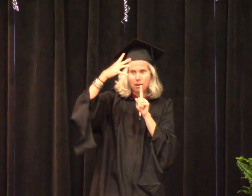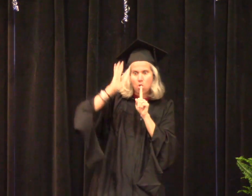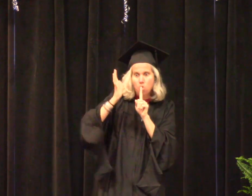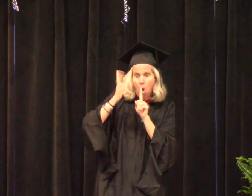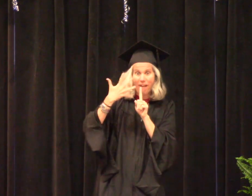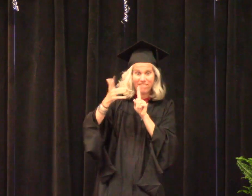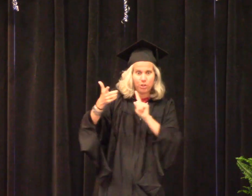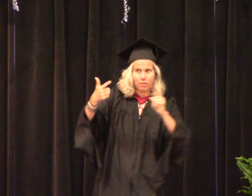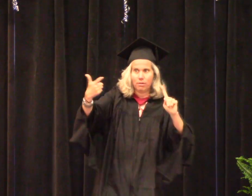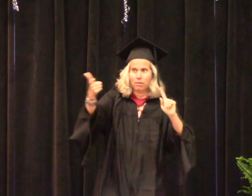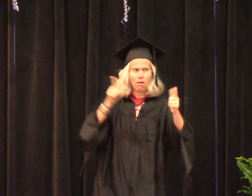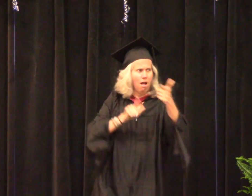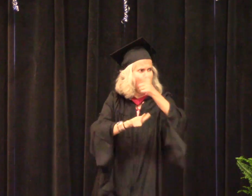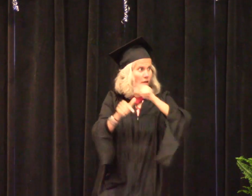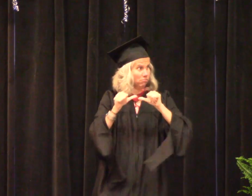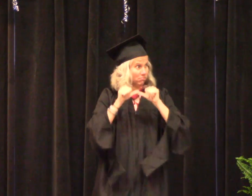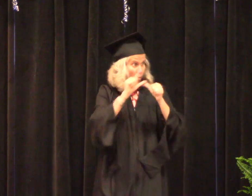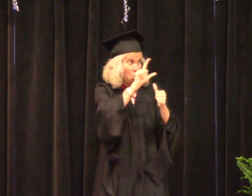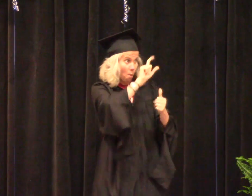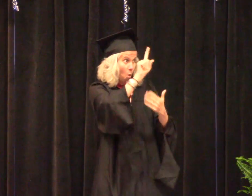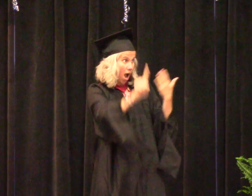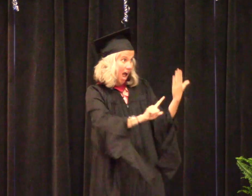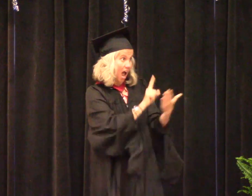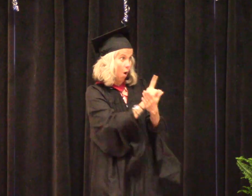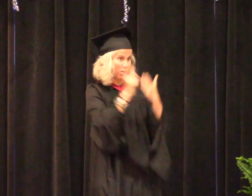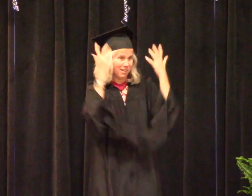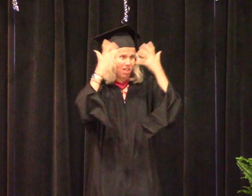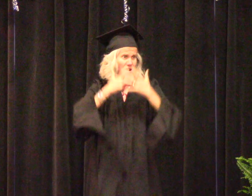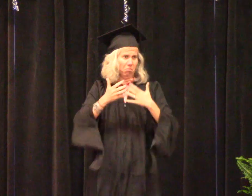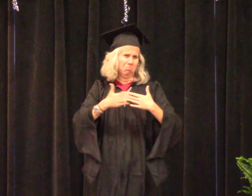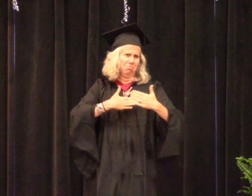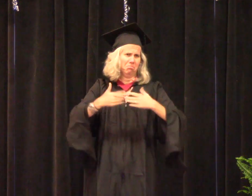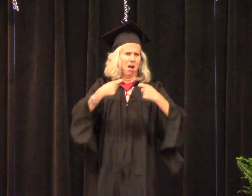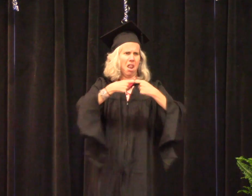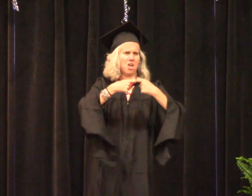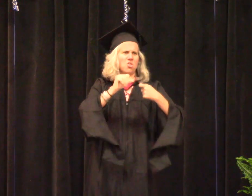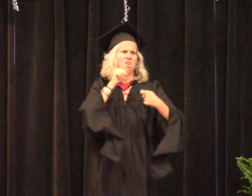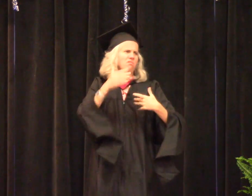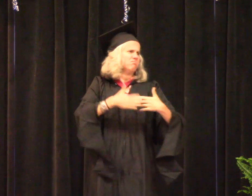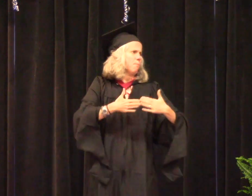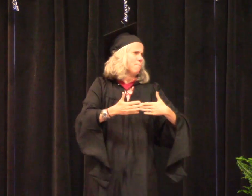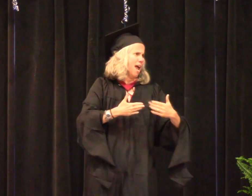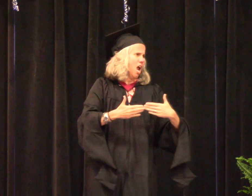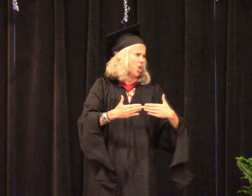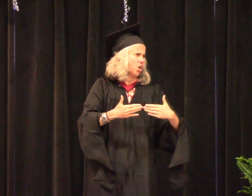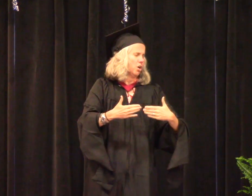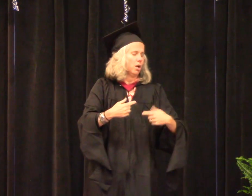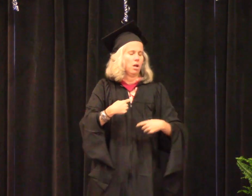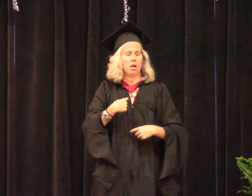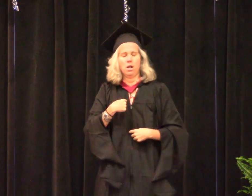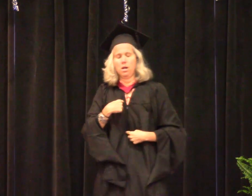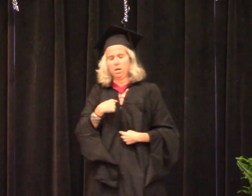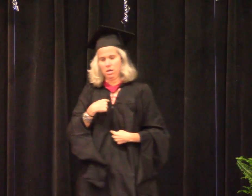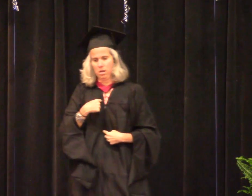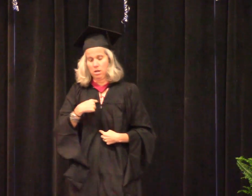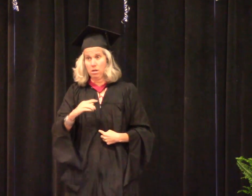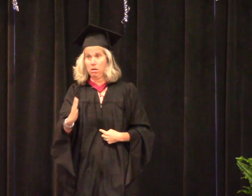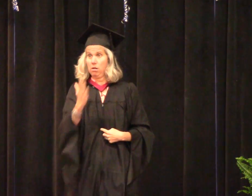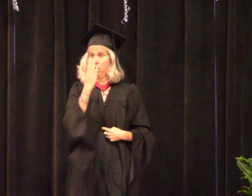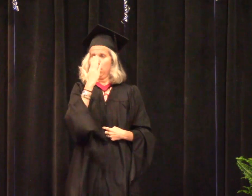iPhone illumination, and we got our opportunity to speak one at a time, to make ourselves known. The lack of electricity